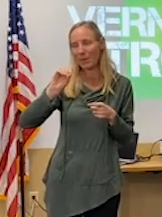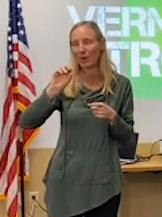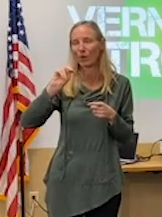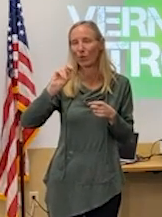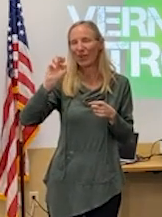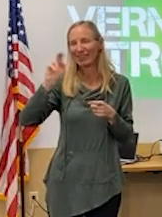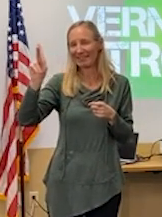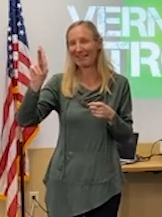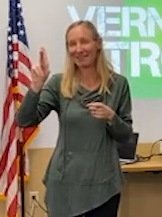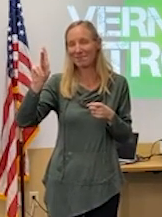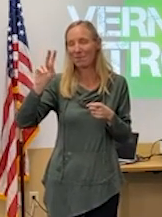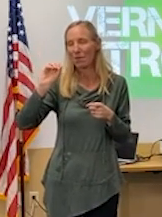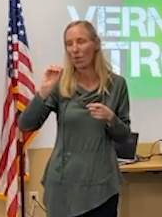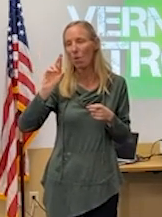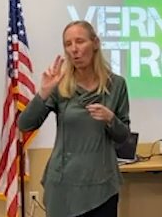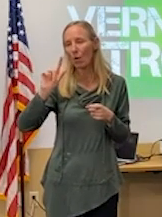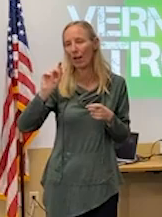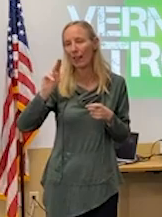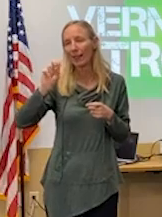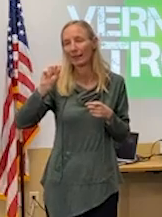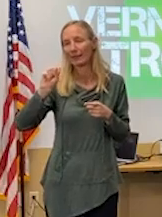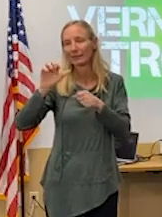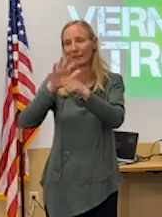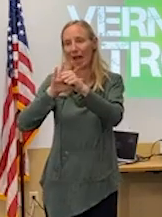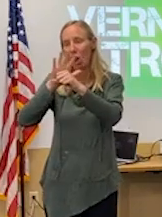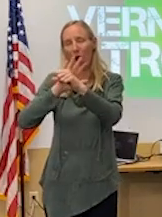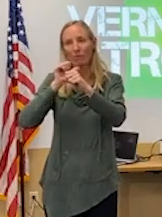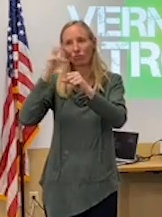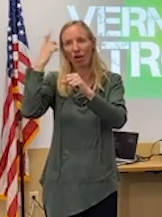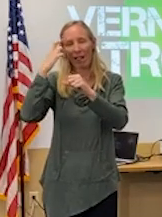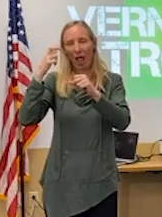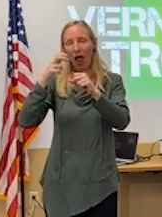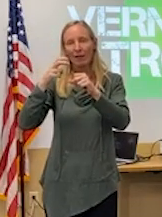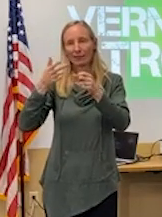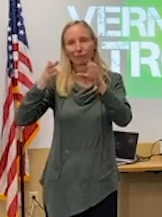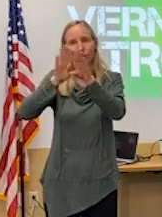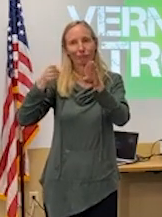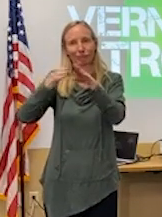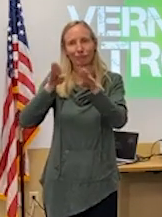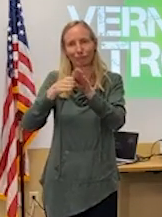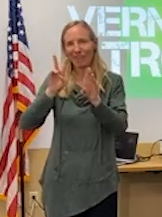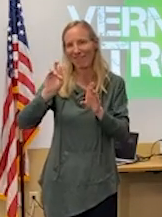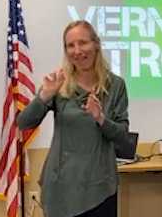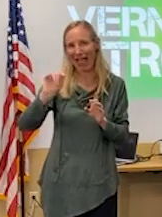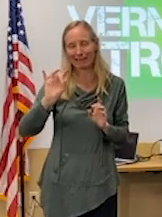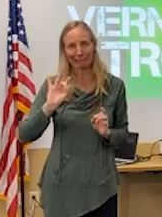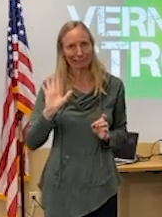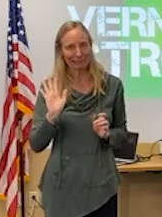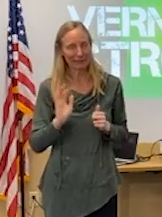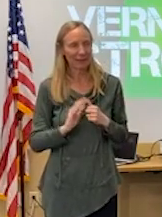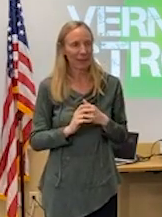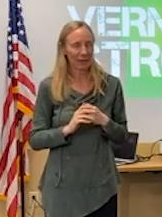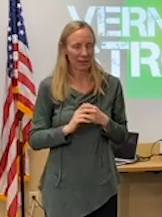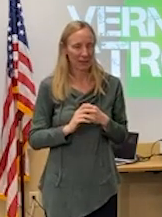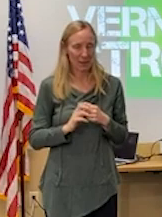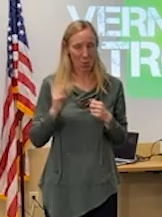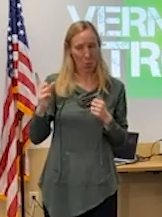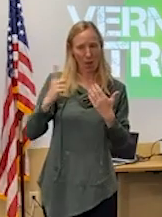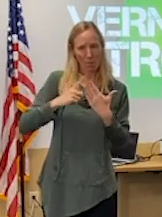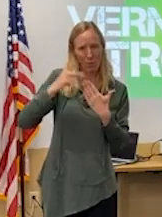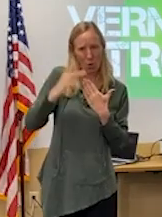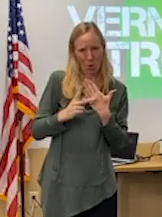kingdom. But we'll do everything we can to help out. We did have, I think, there was a